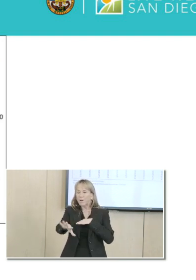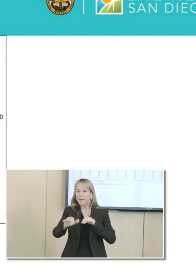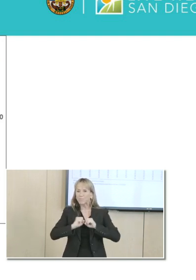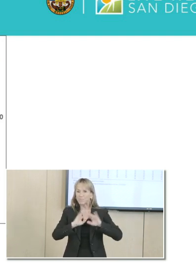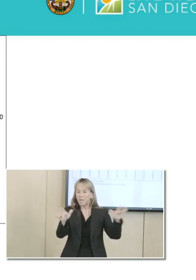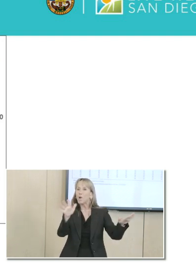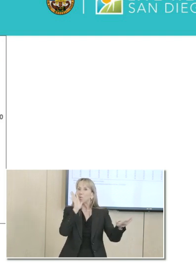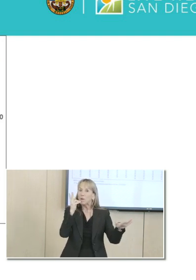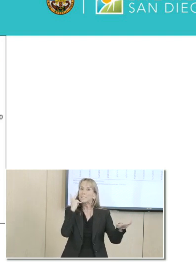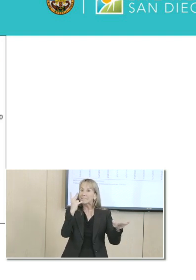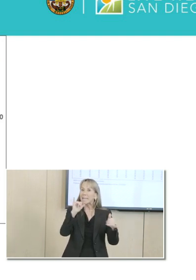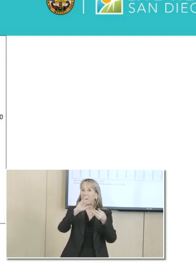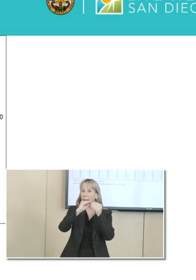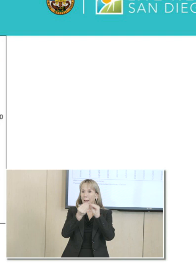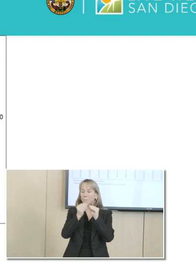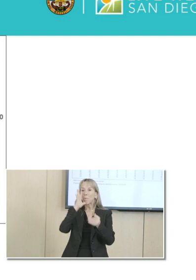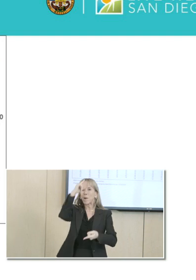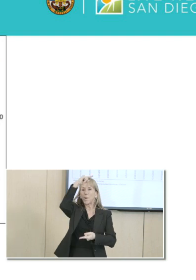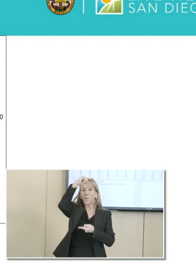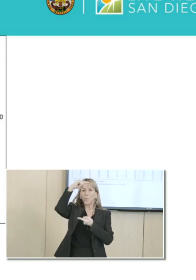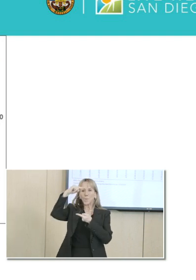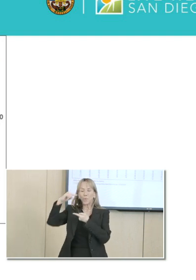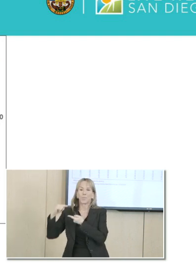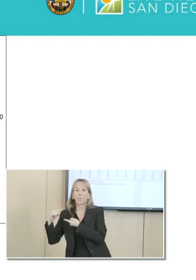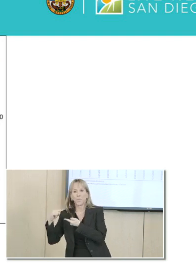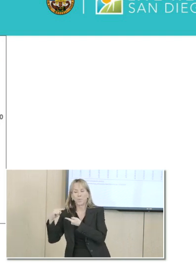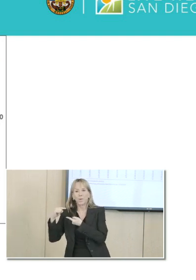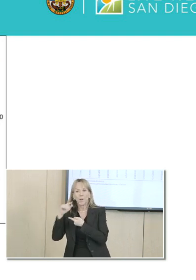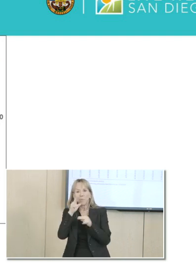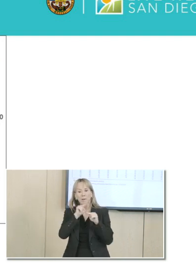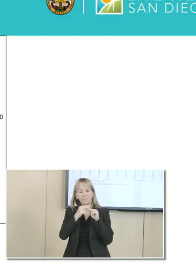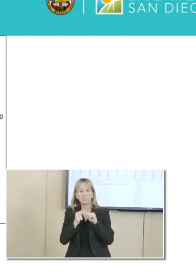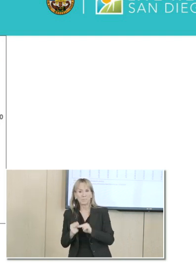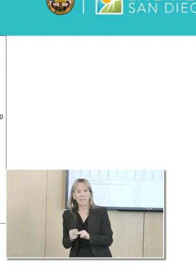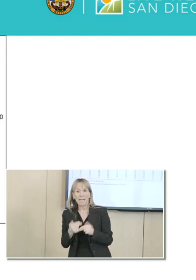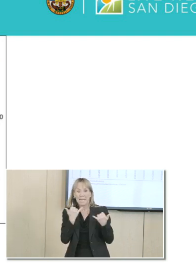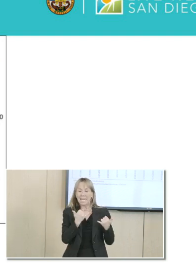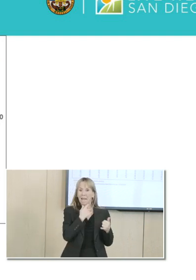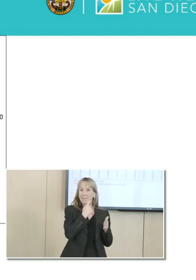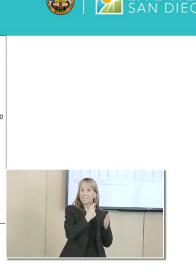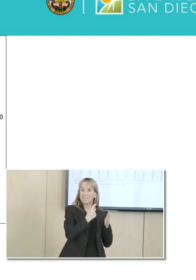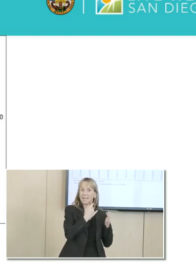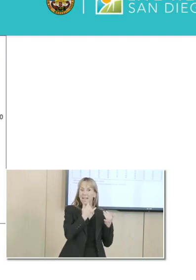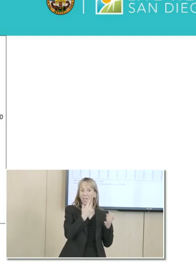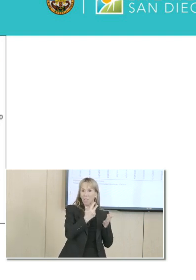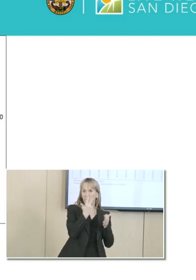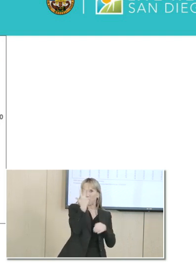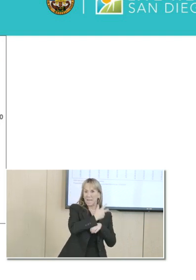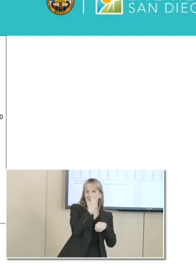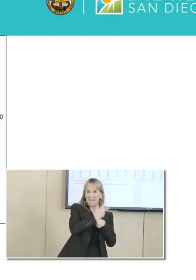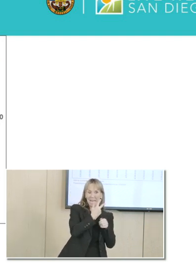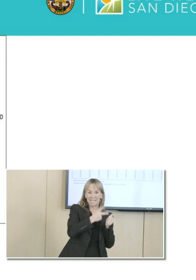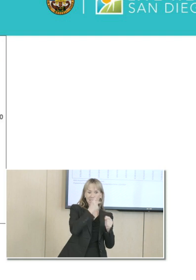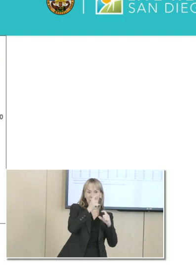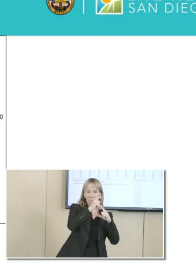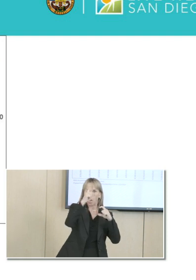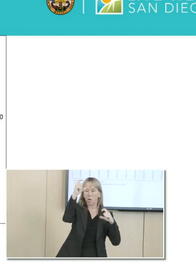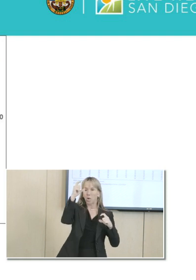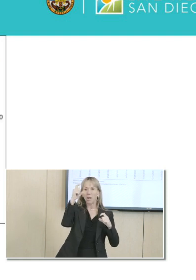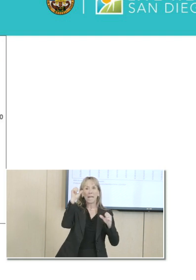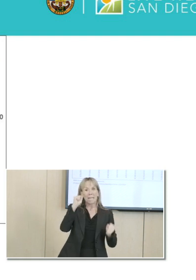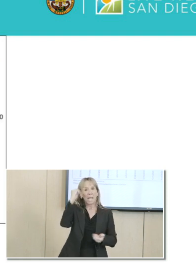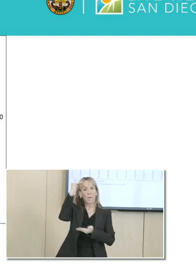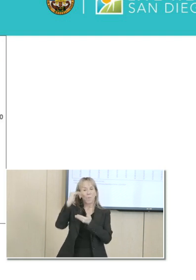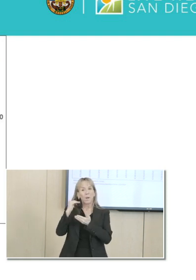shift downward in the number of cases that are reported, doubling every 6 days instead, and we don't reach